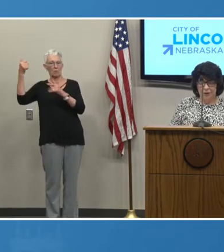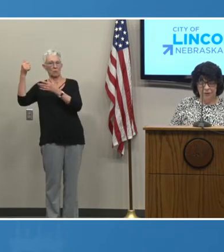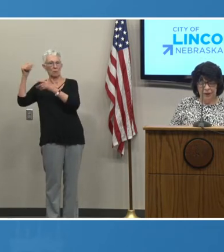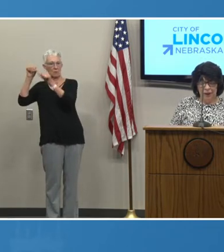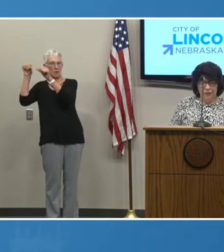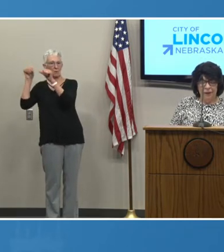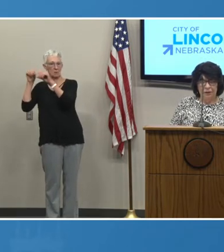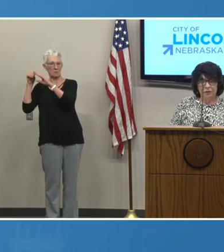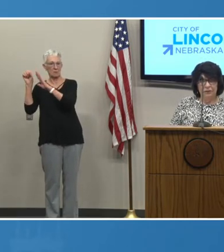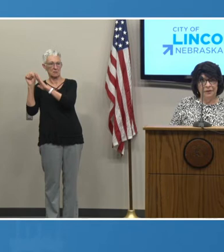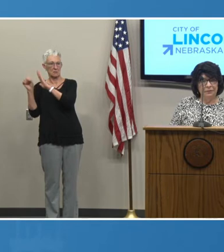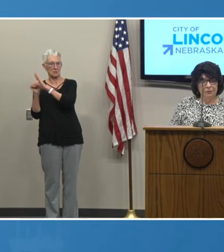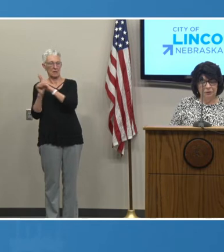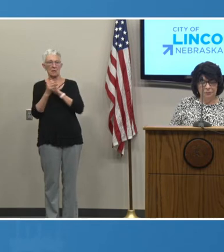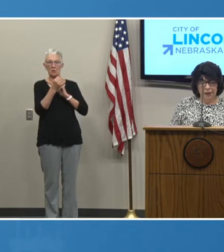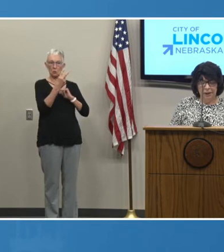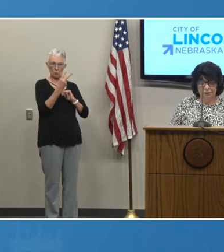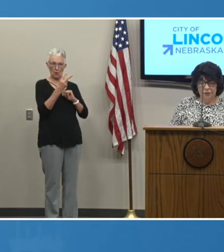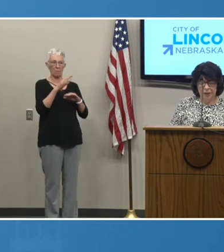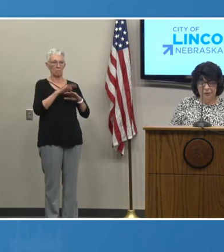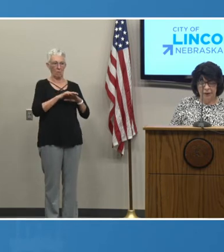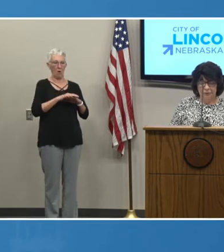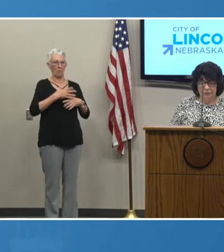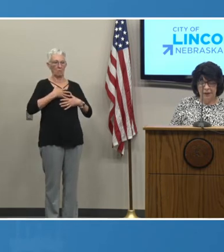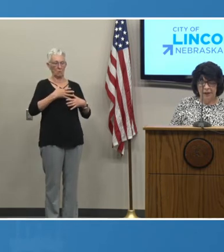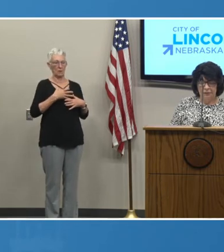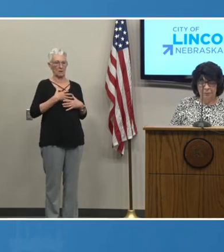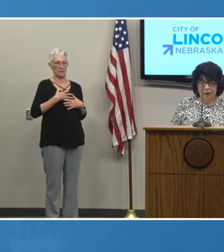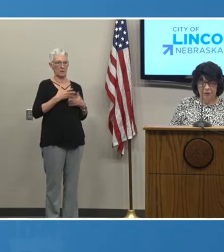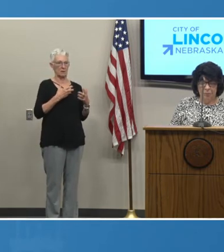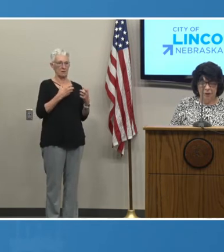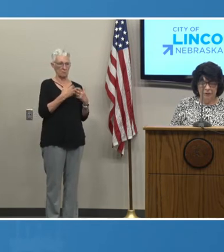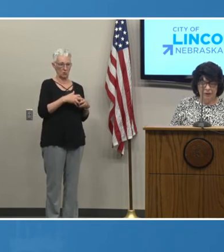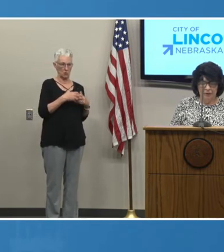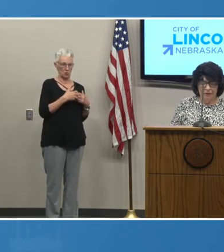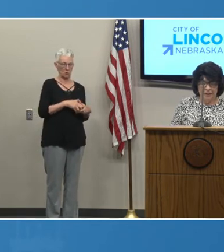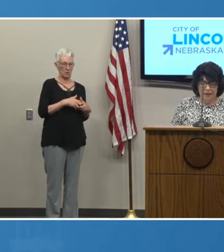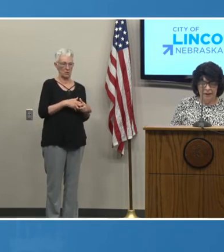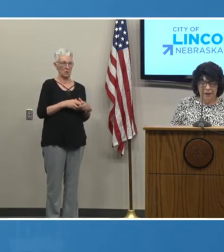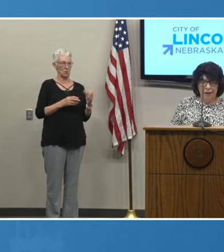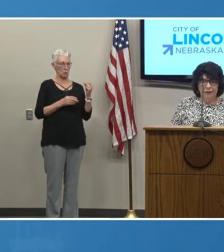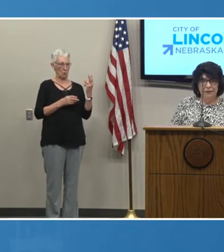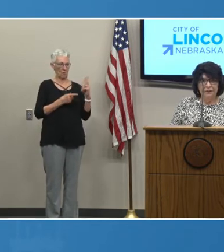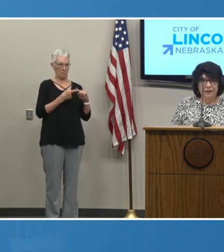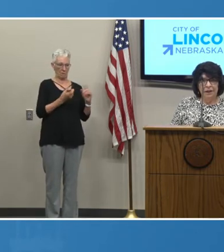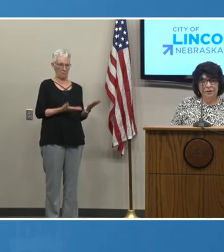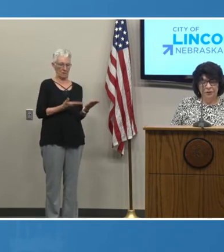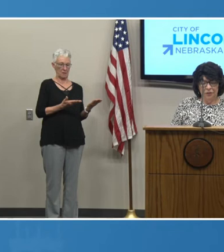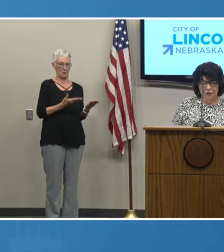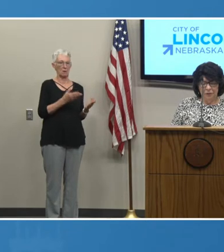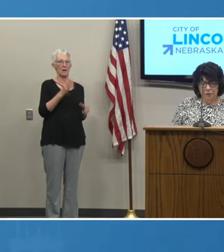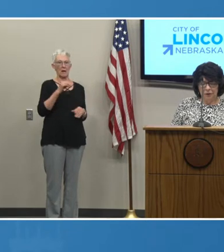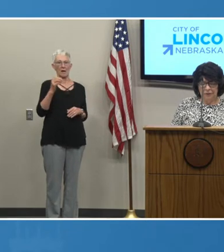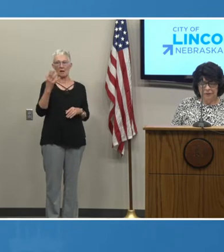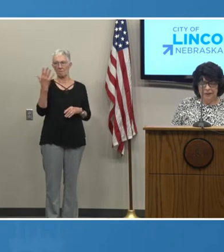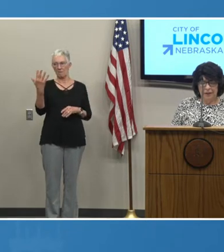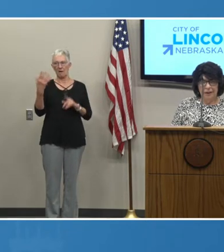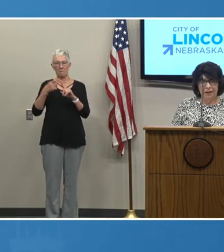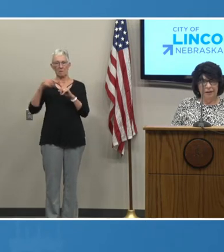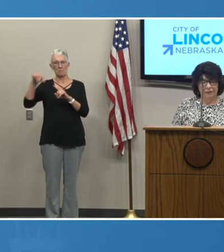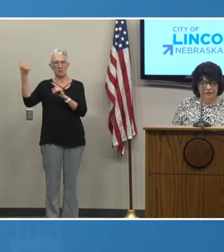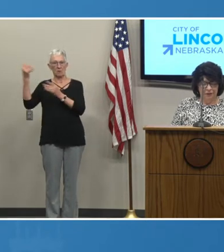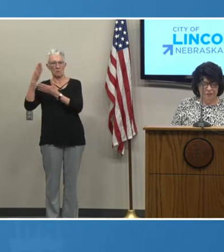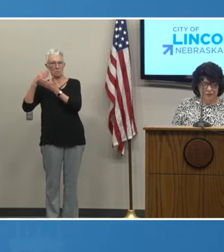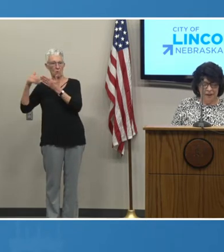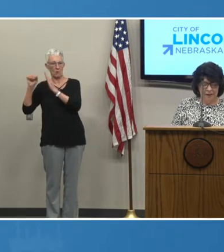on ventilators. That includes 7 from Lancaster County and 5 from other parts of the state. This indicator is also holding